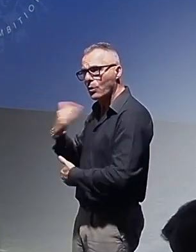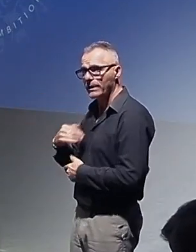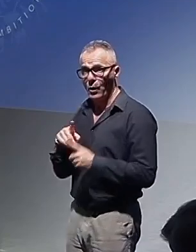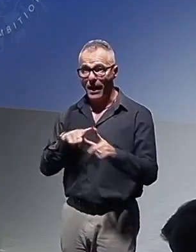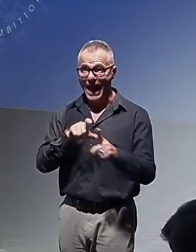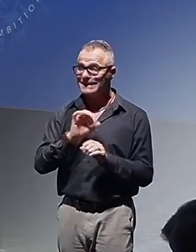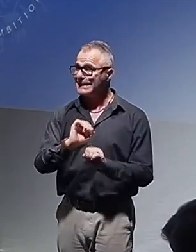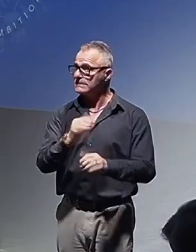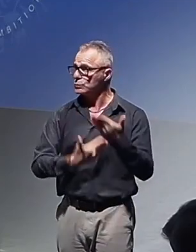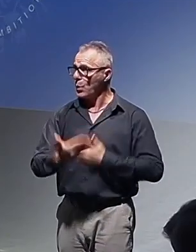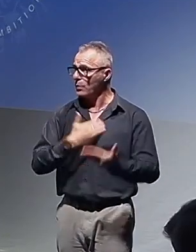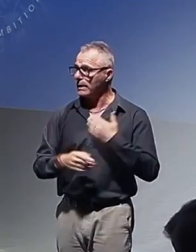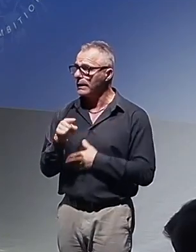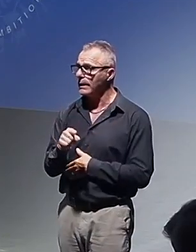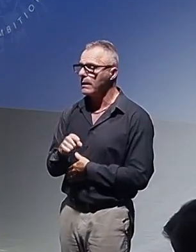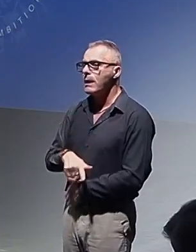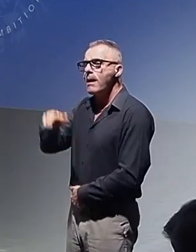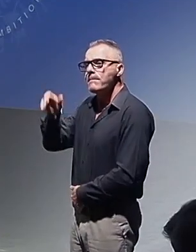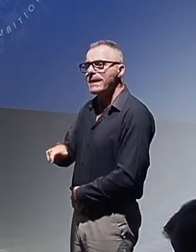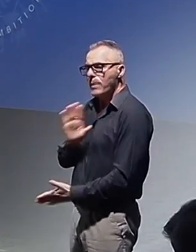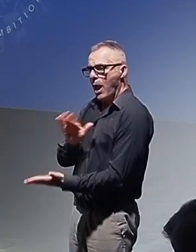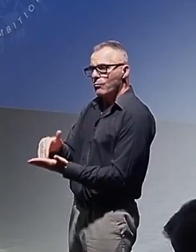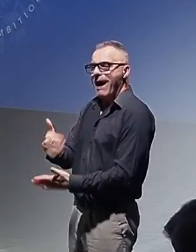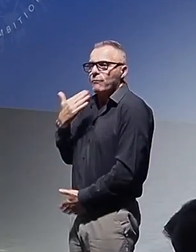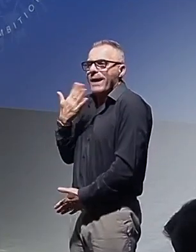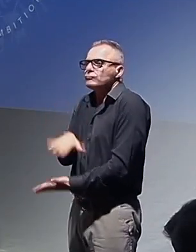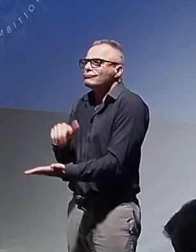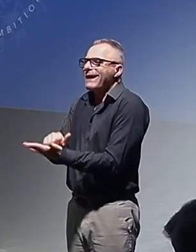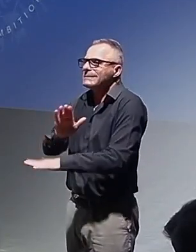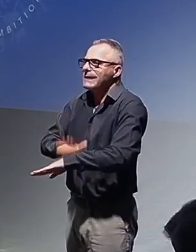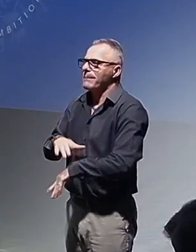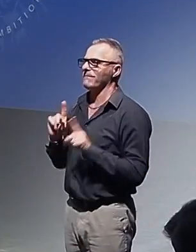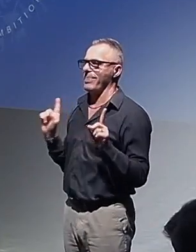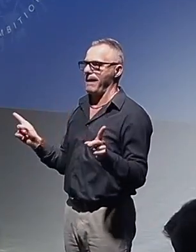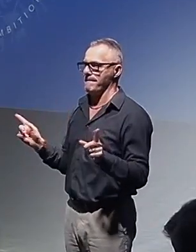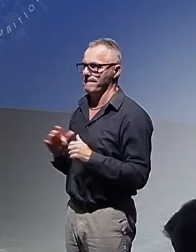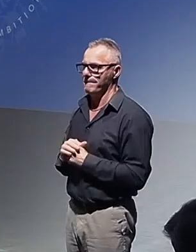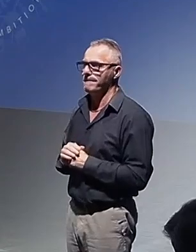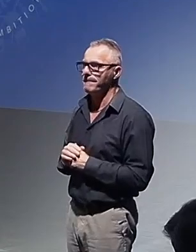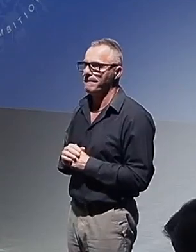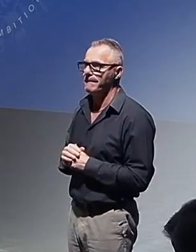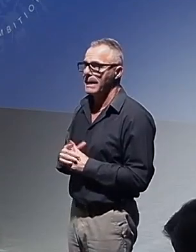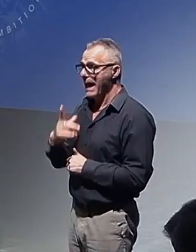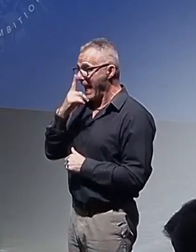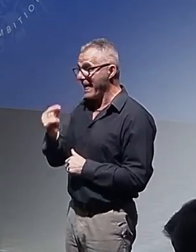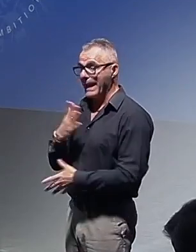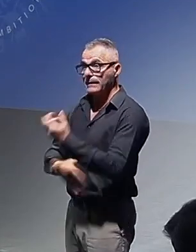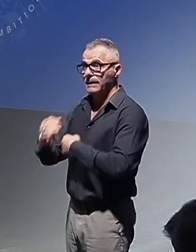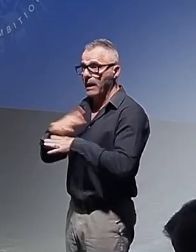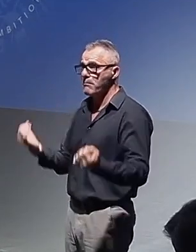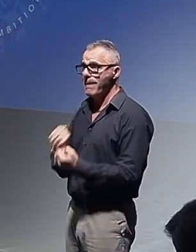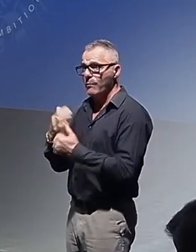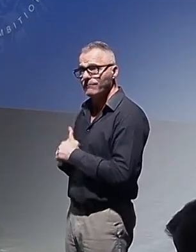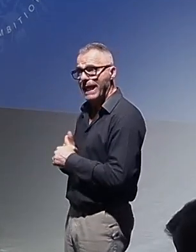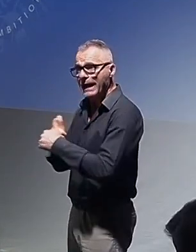whatever is people get there when they get there, and then if they can be a very powerful advocate and a very